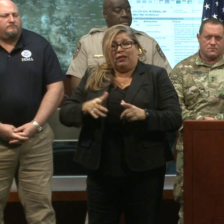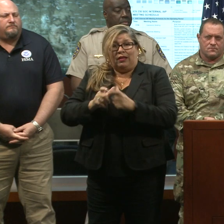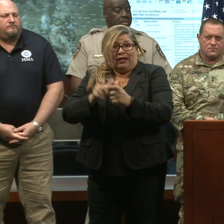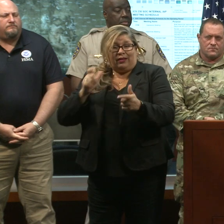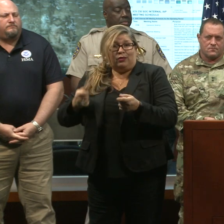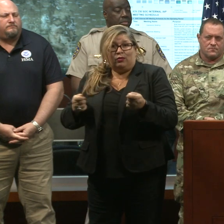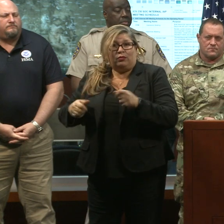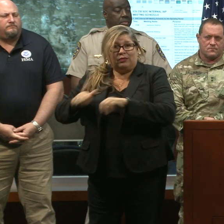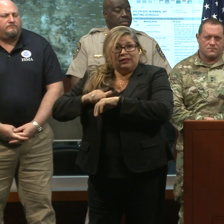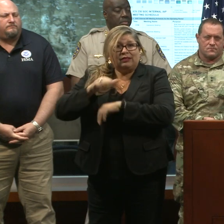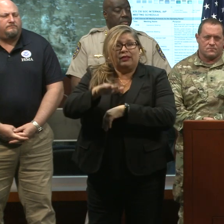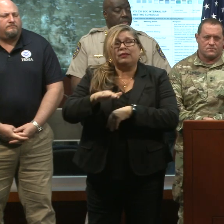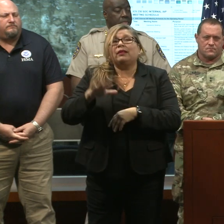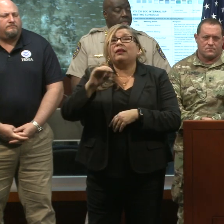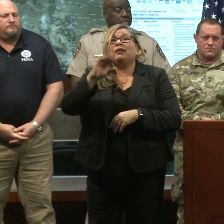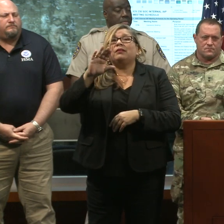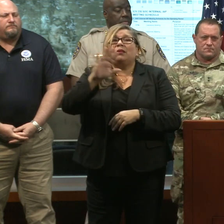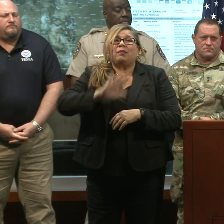and as I say,